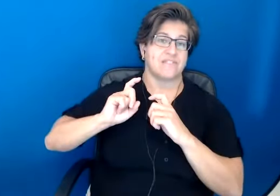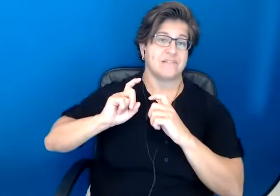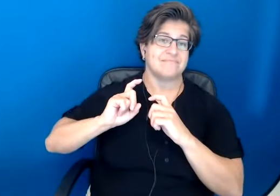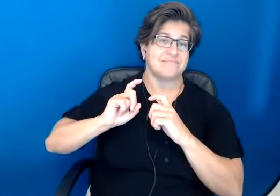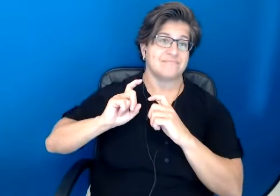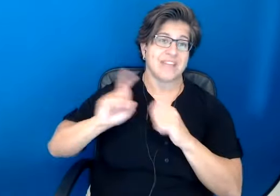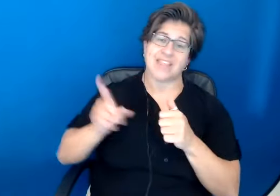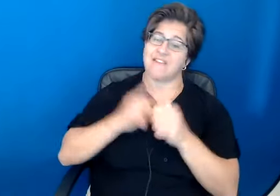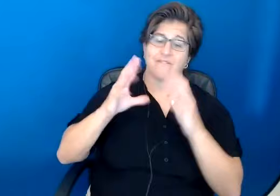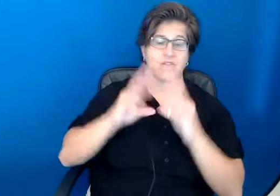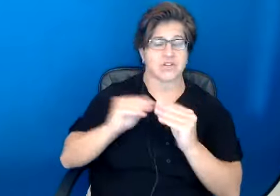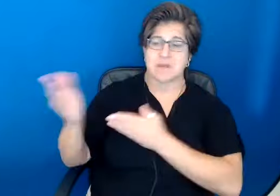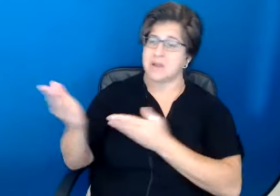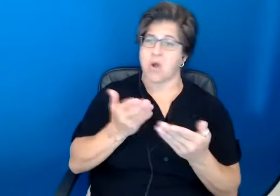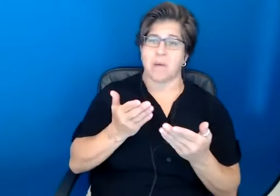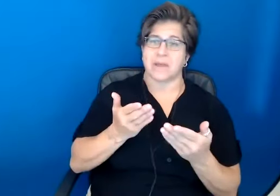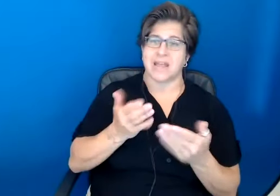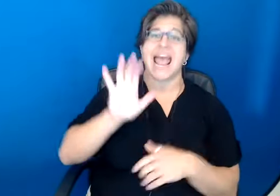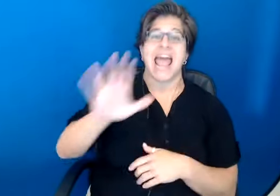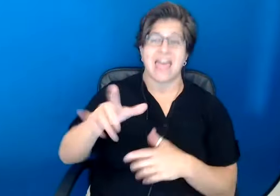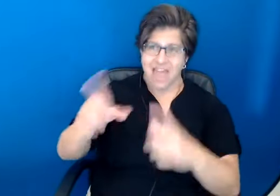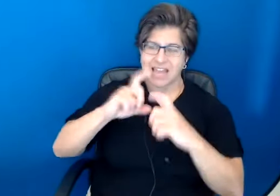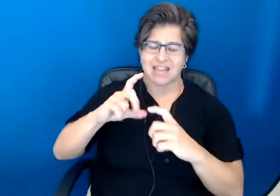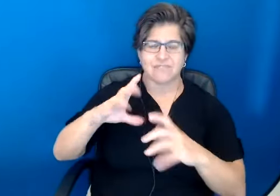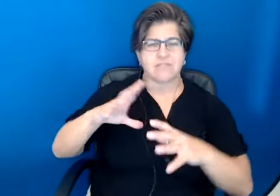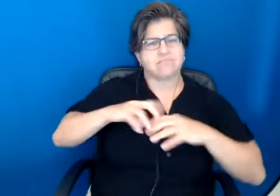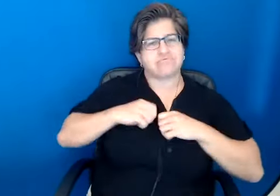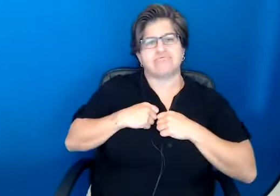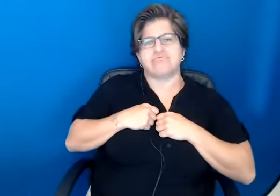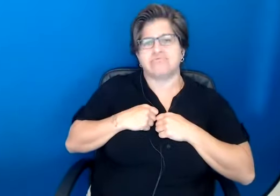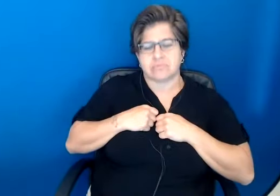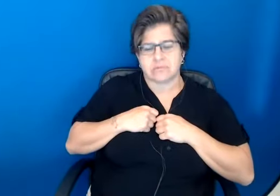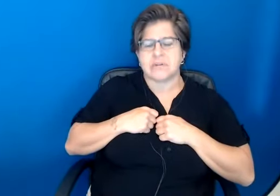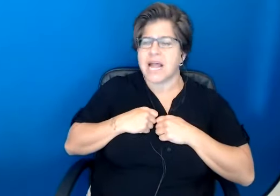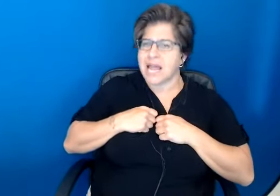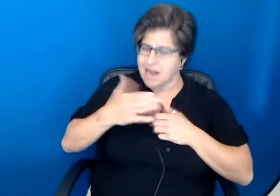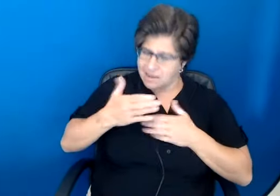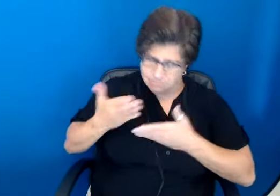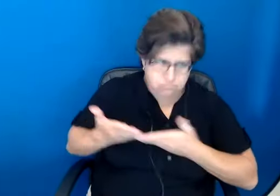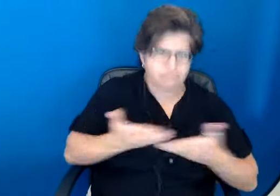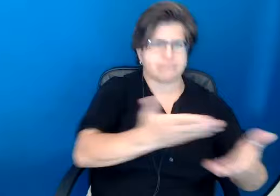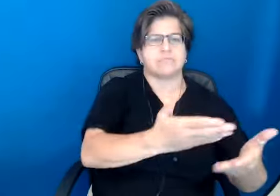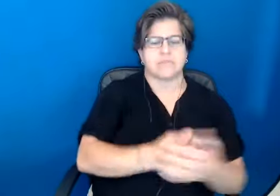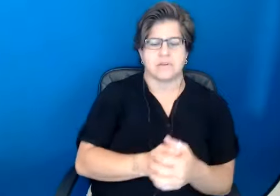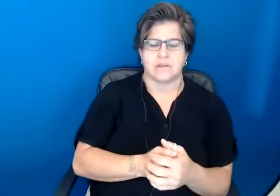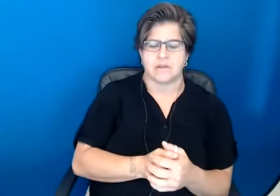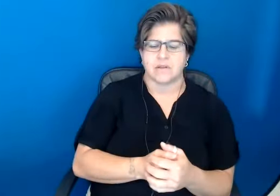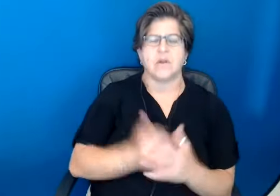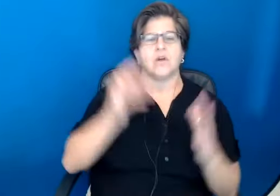when I thought I was getting off the hook, I'm not going to be getting off the hook on that. I'll have to continue with that. But I don't know where it is. My mother-in-law